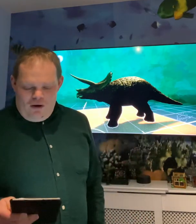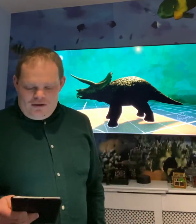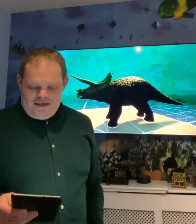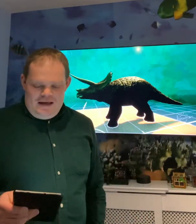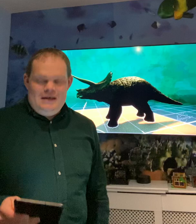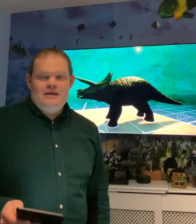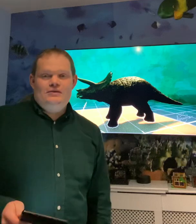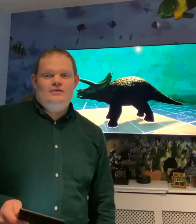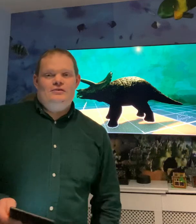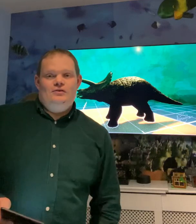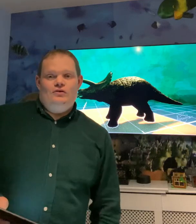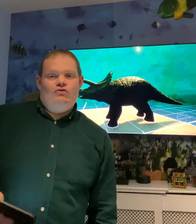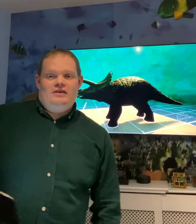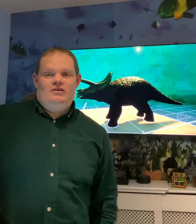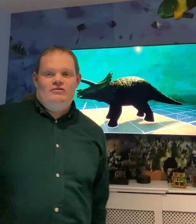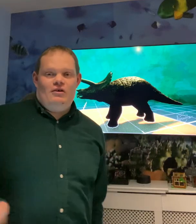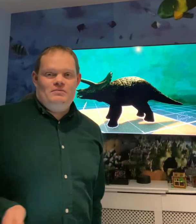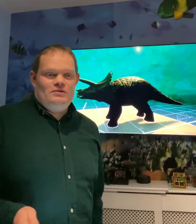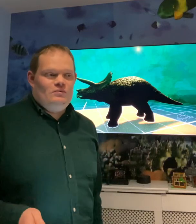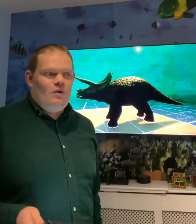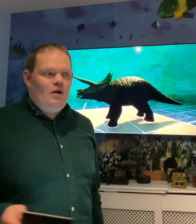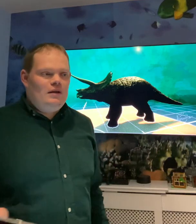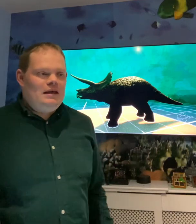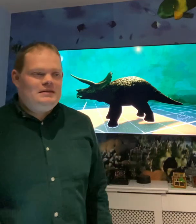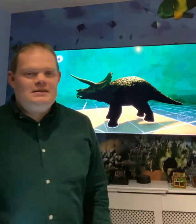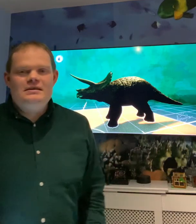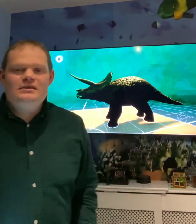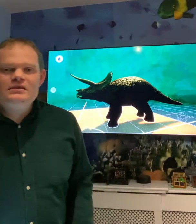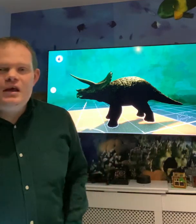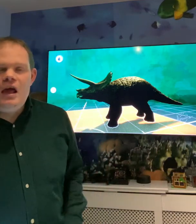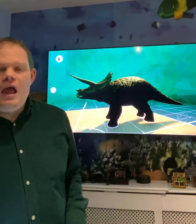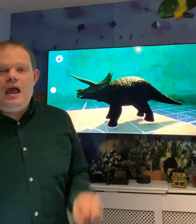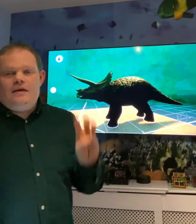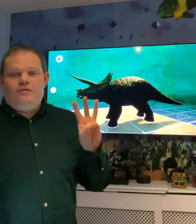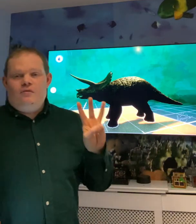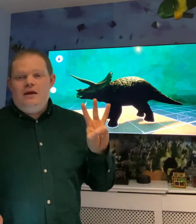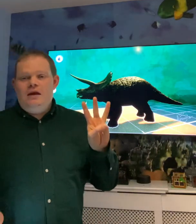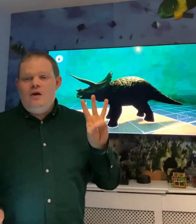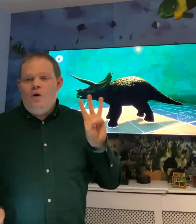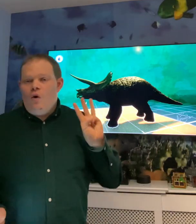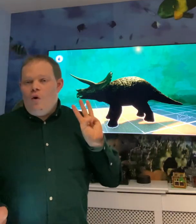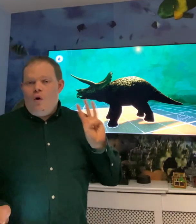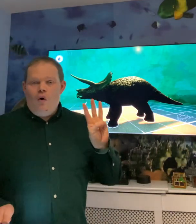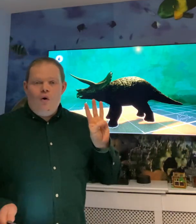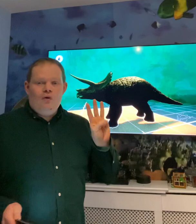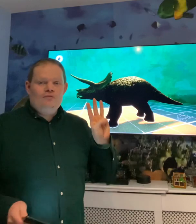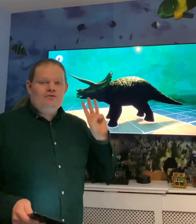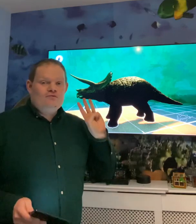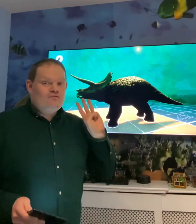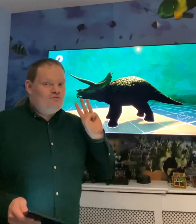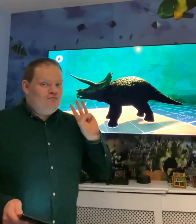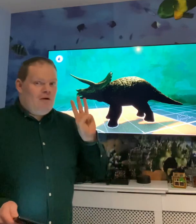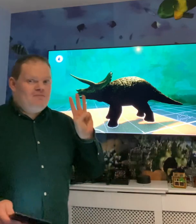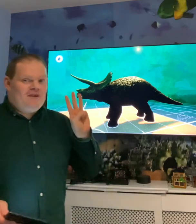what is the triceratops? Well, it is a three-horned reptile,